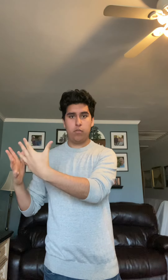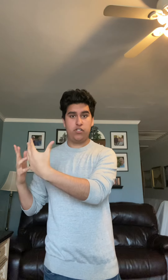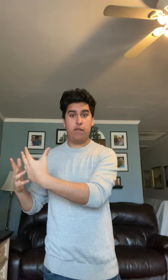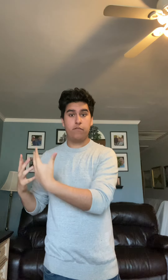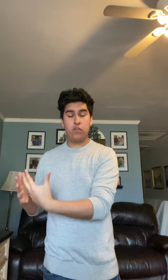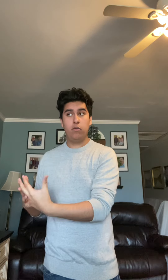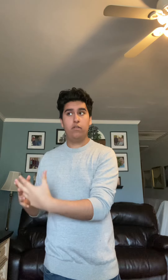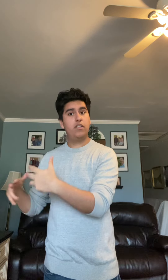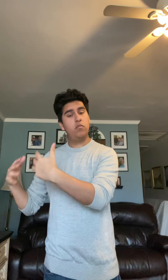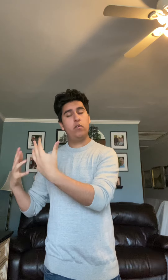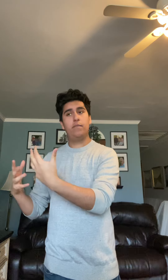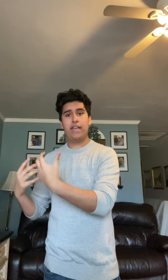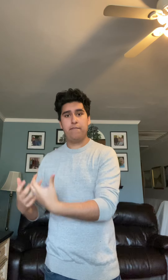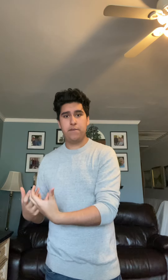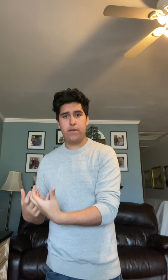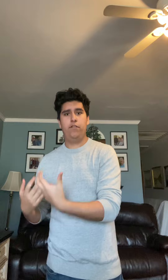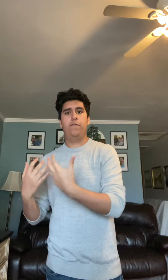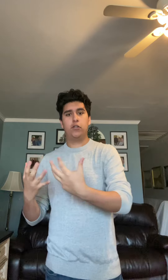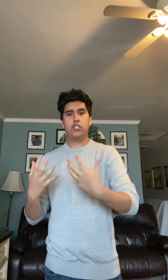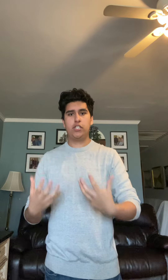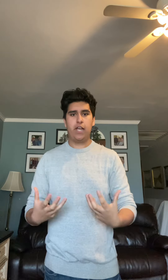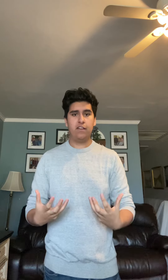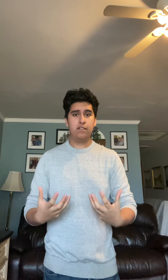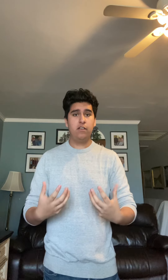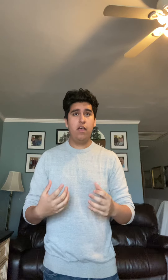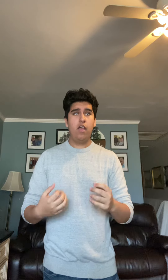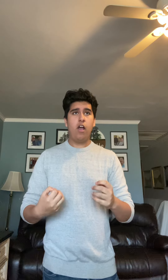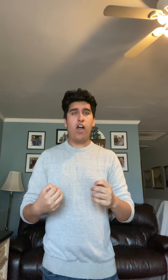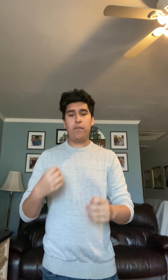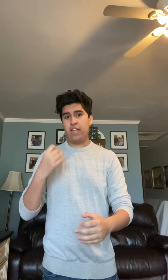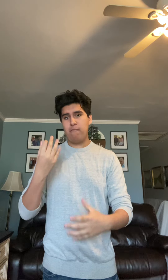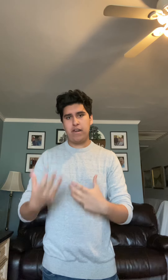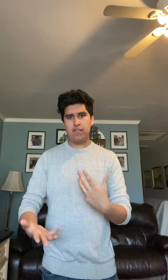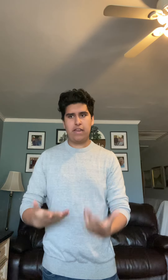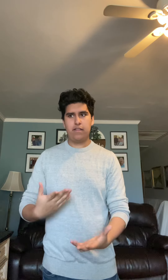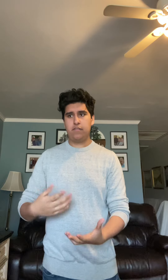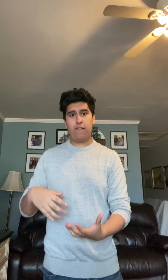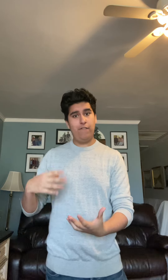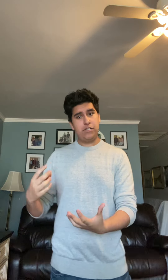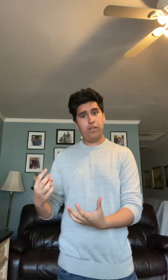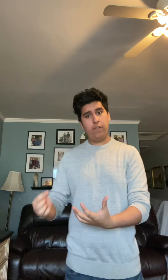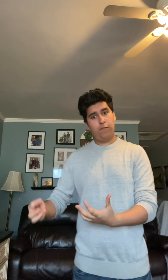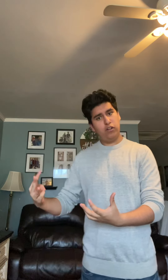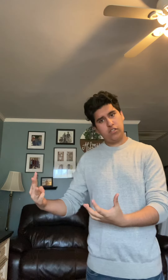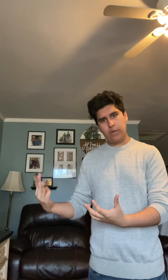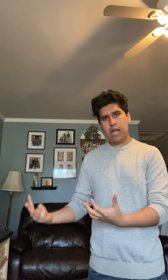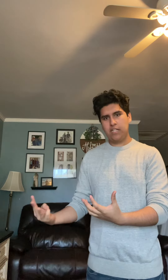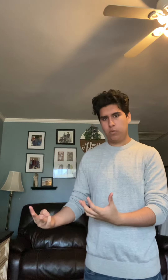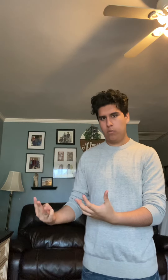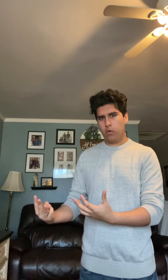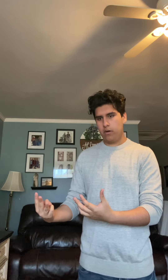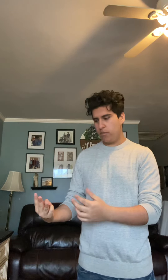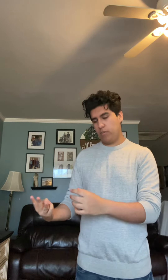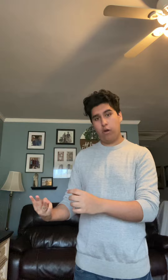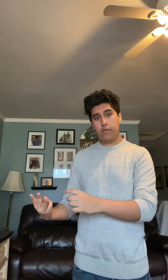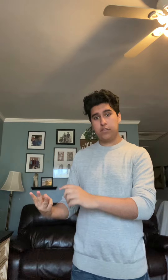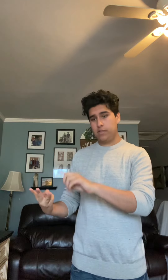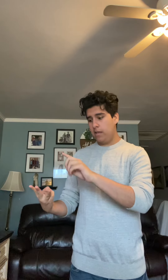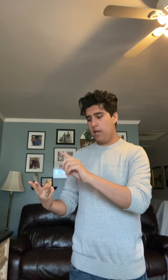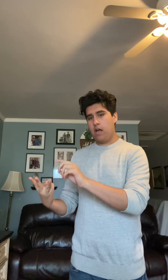shape of a humanoid. That humanoid became Ymir, the first giant. And he had many descendants, and eventually the first three gods were born, three brothers,